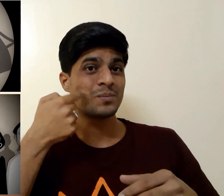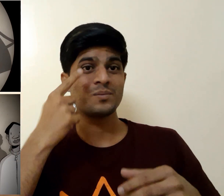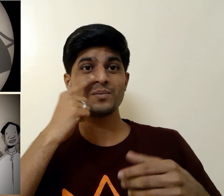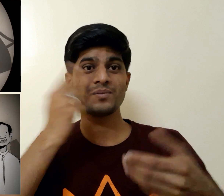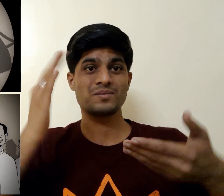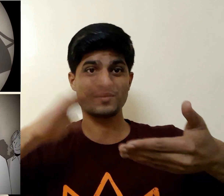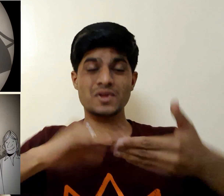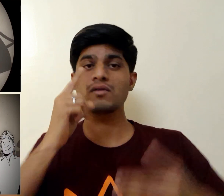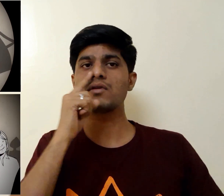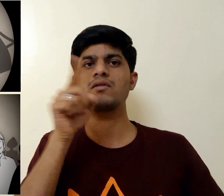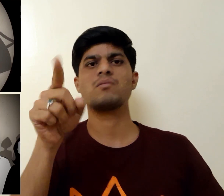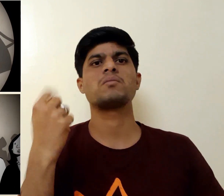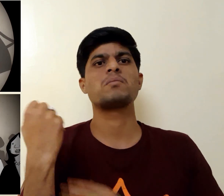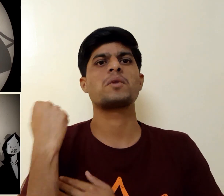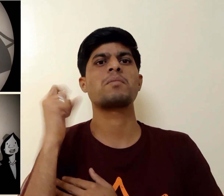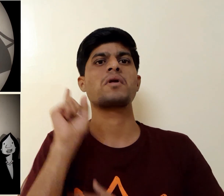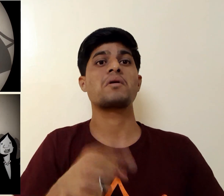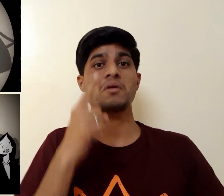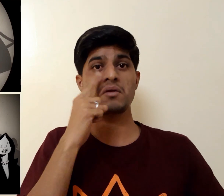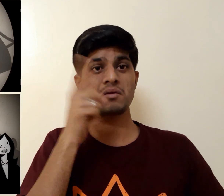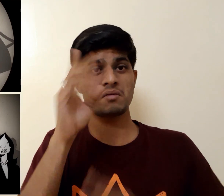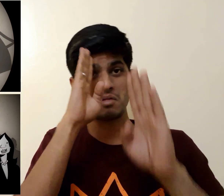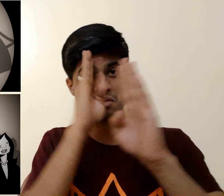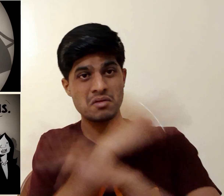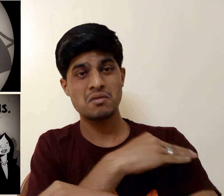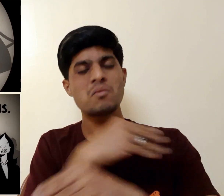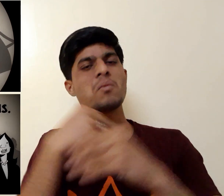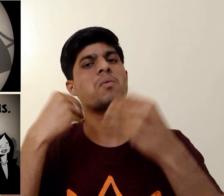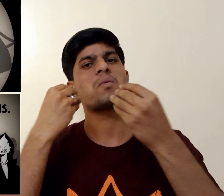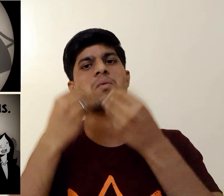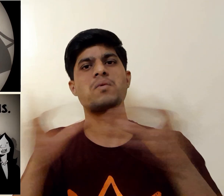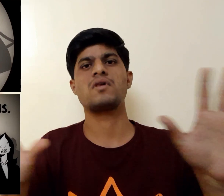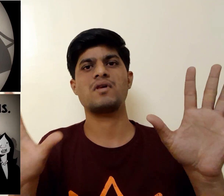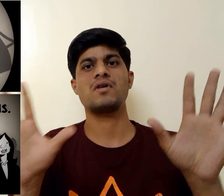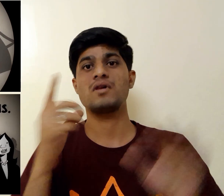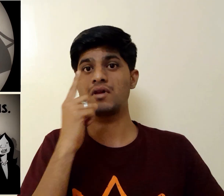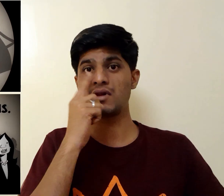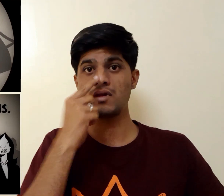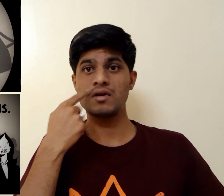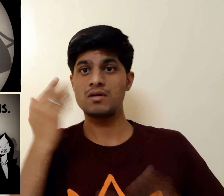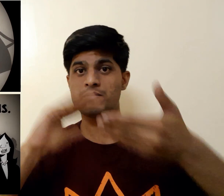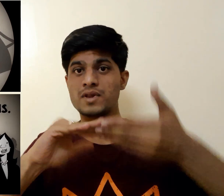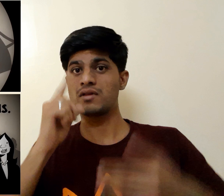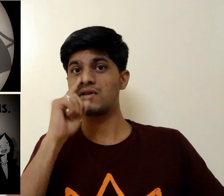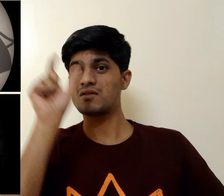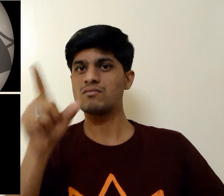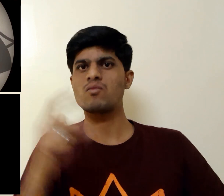is. Together, we can solve this. Join us.